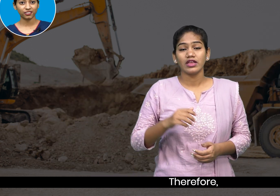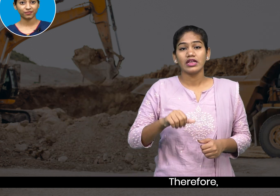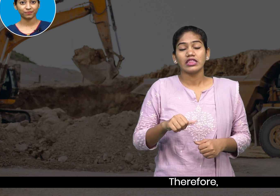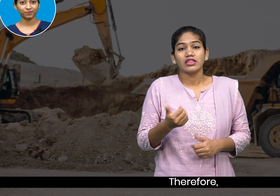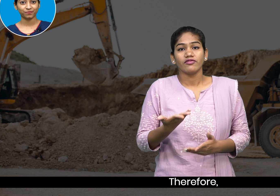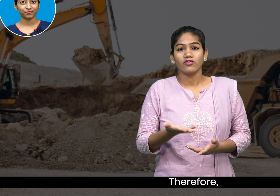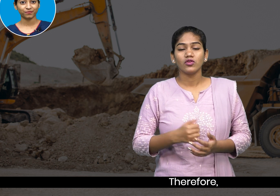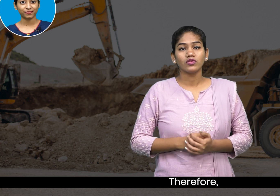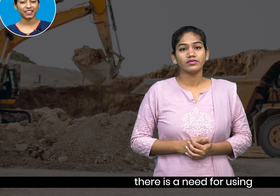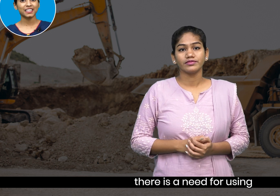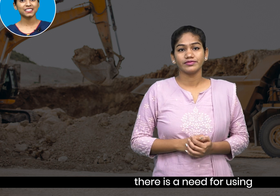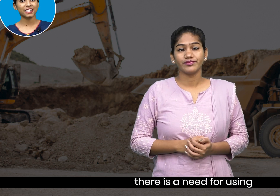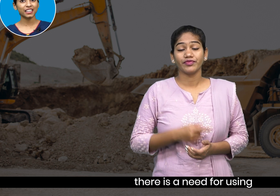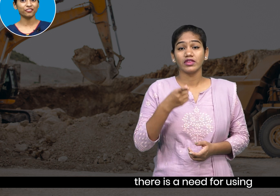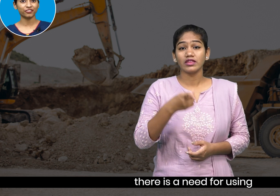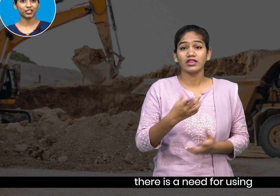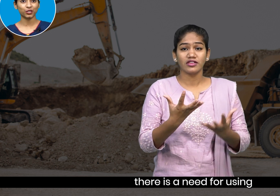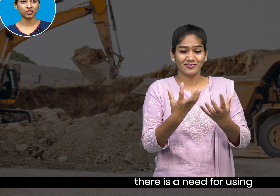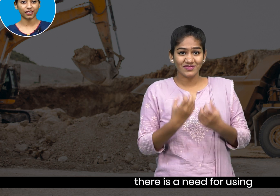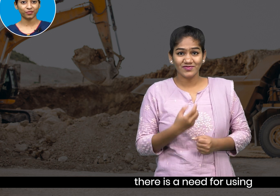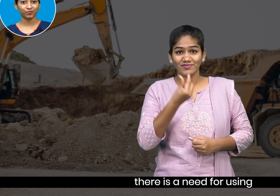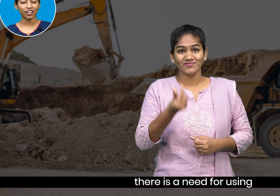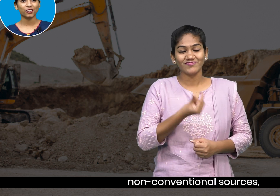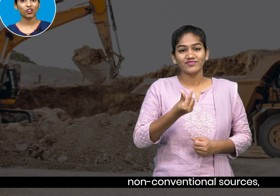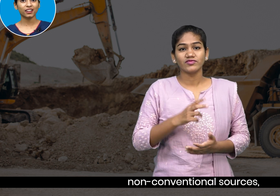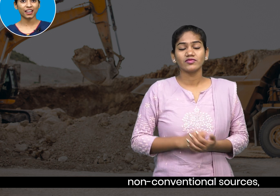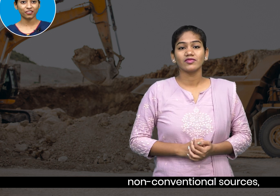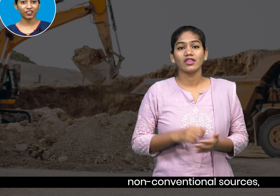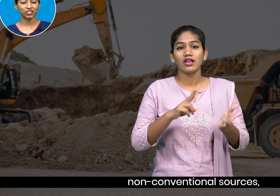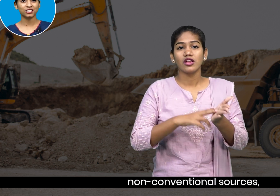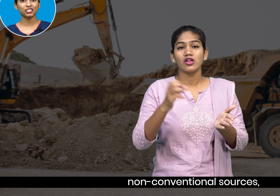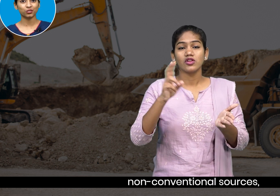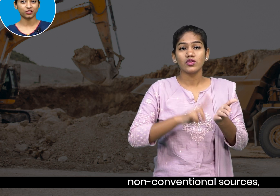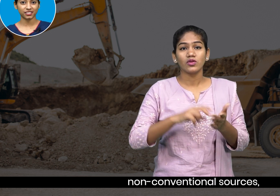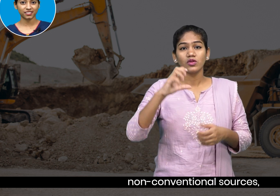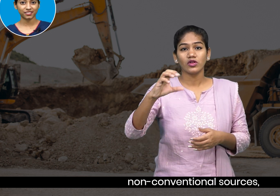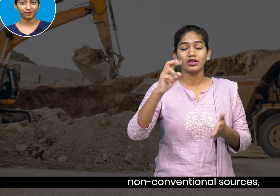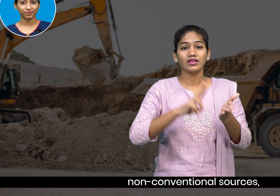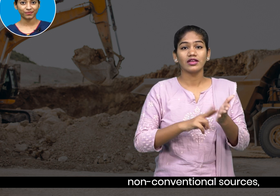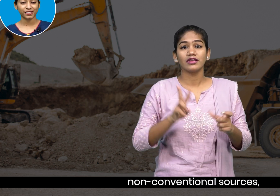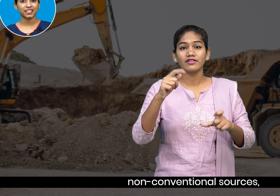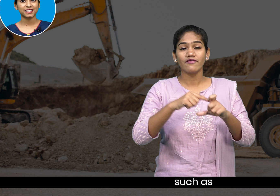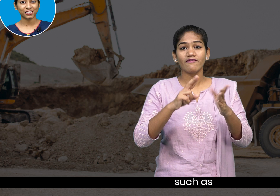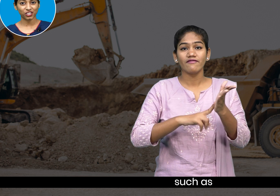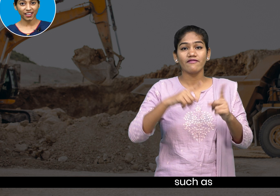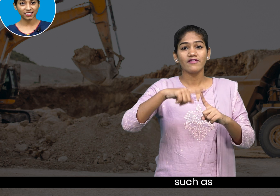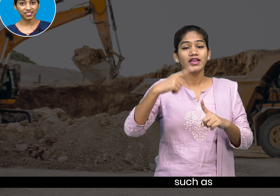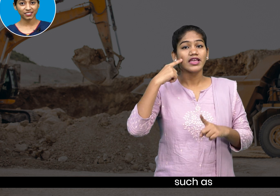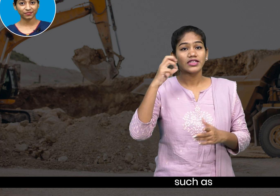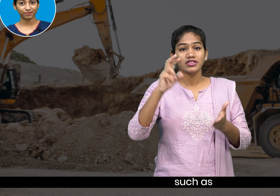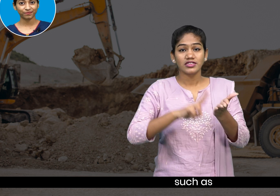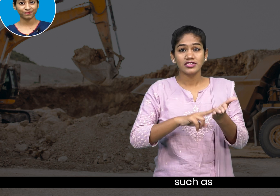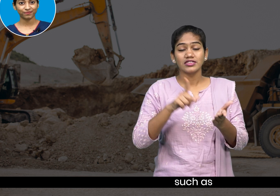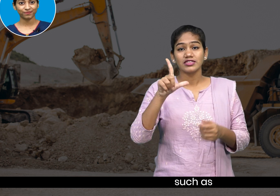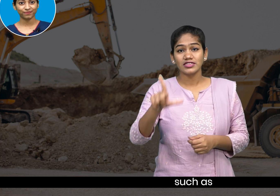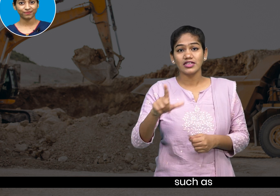Therefore, there is a need for using non-conventional sources such as